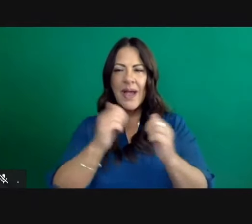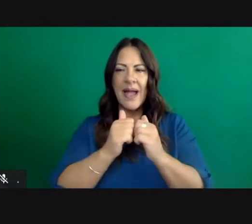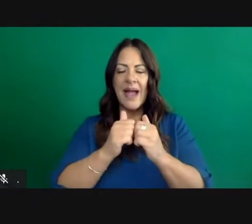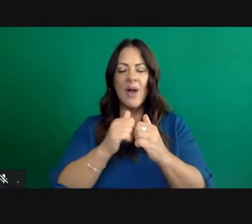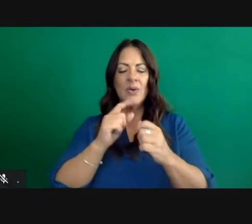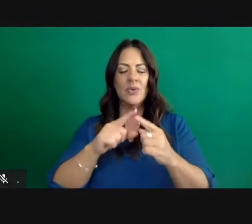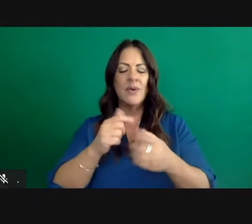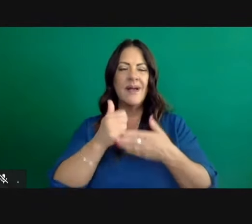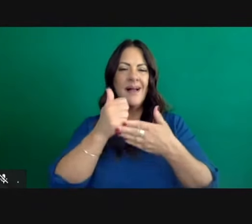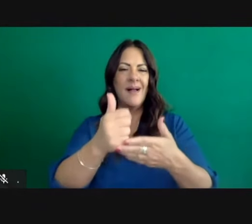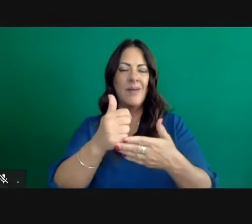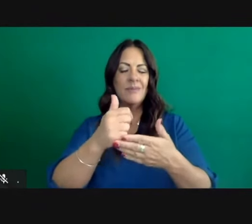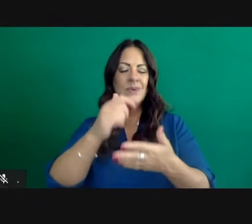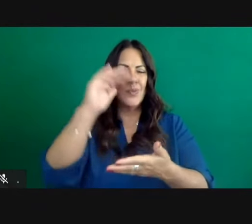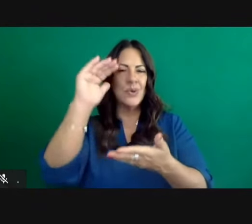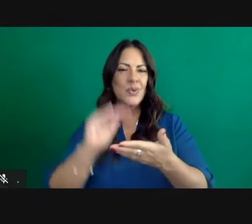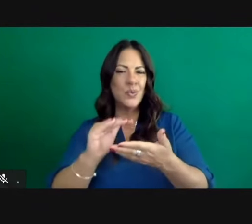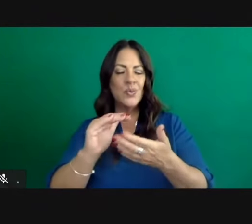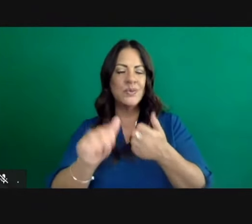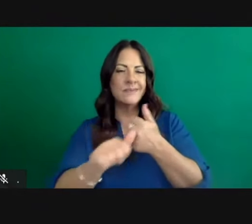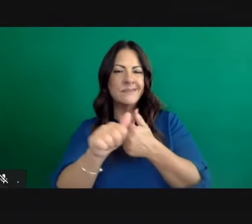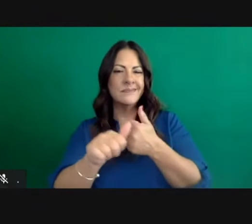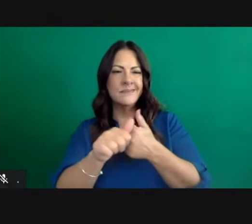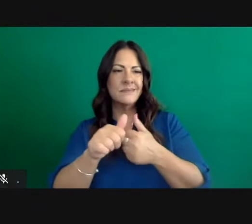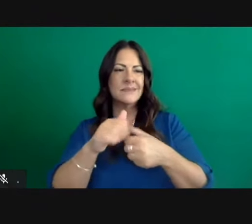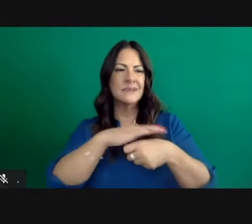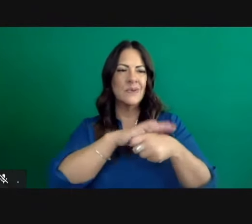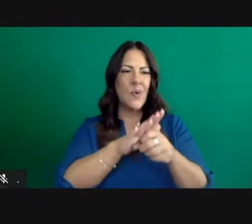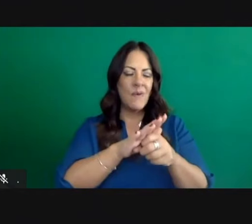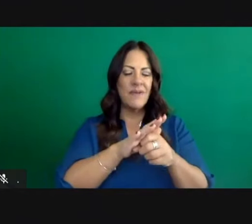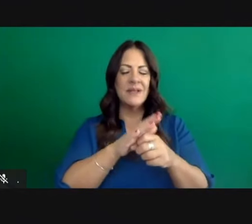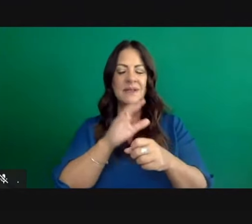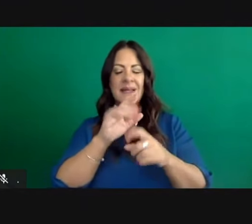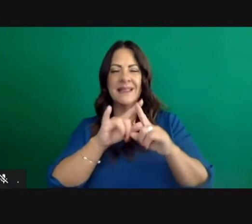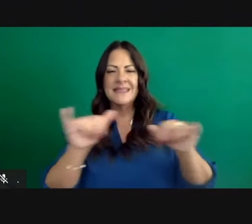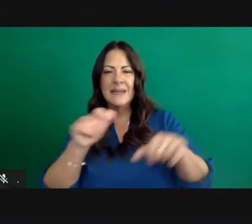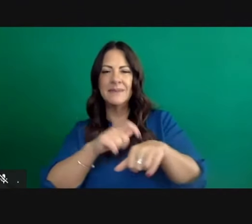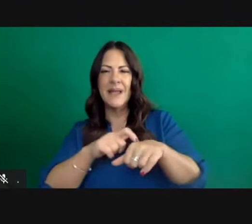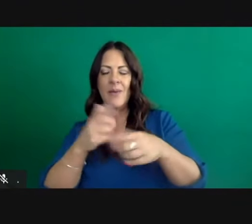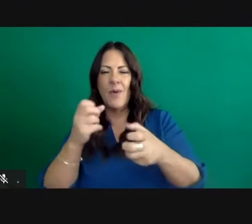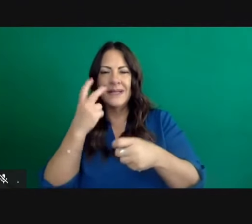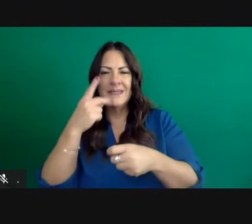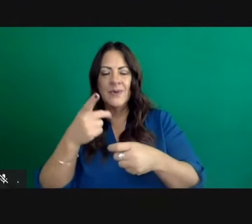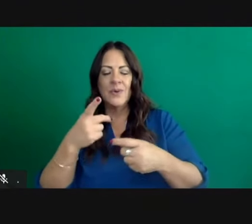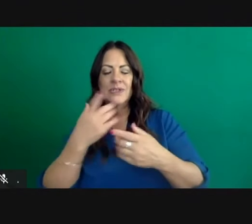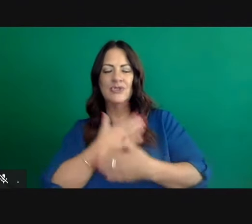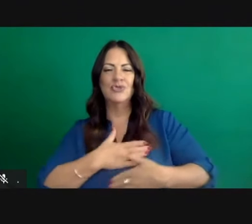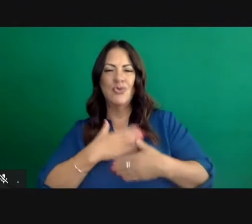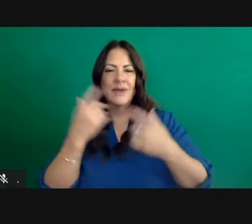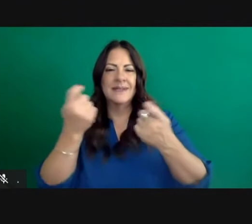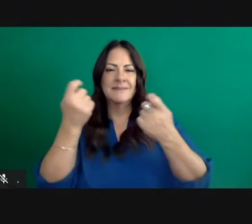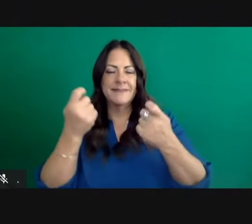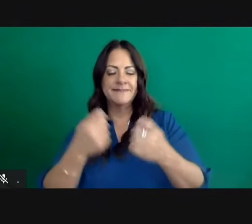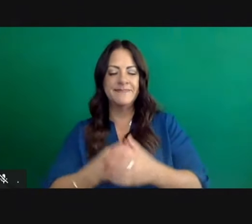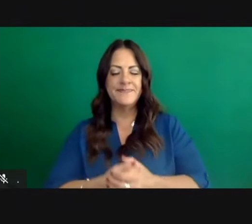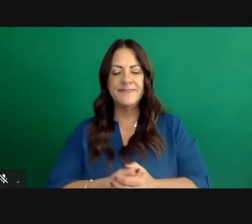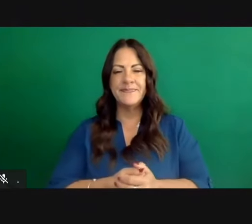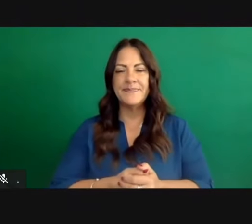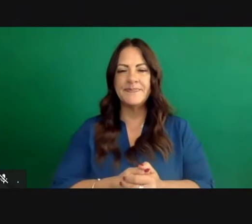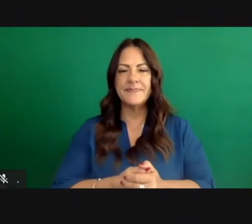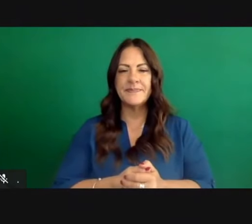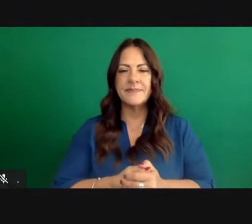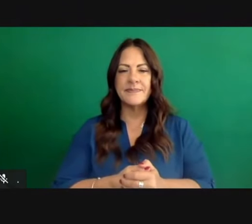to reduce risk while they enjoy the upcoming holiday season. Ron Lin, Los Angeles